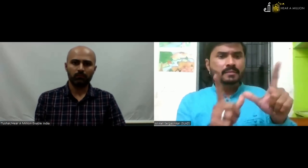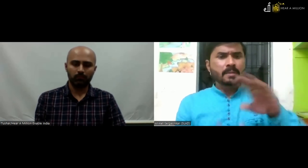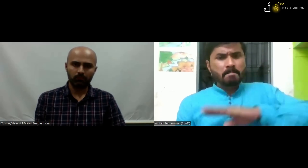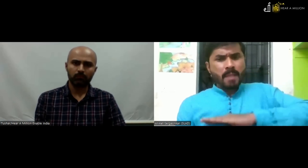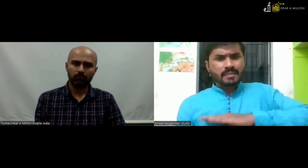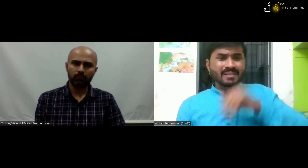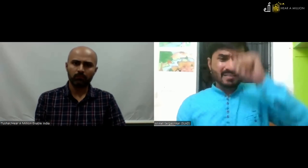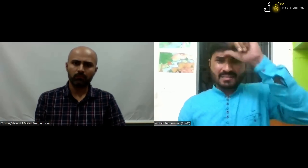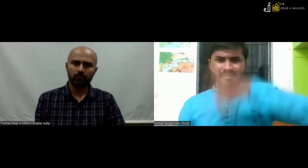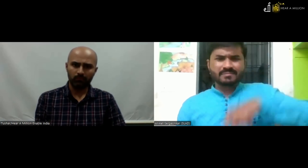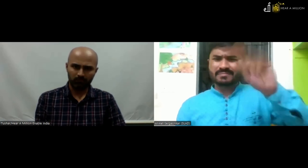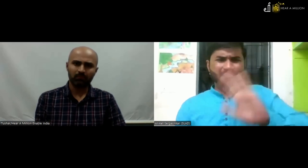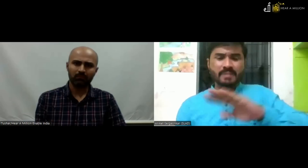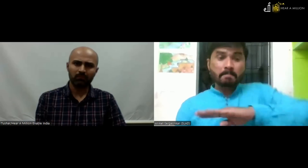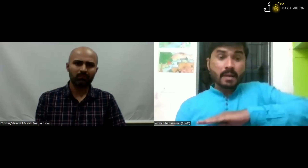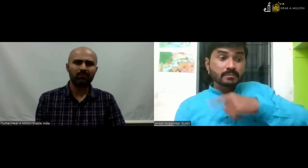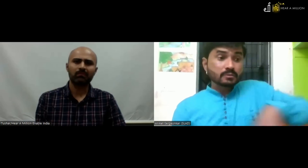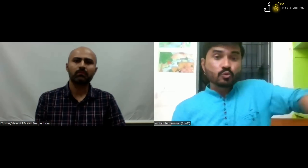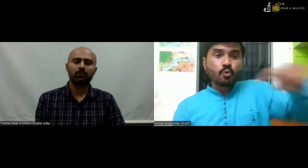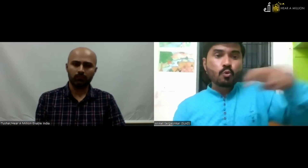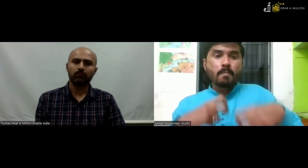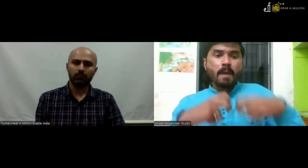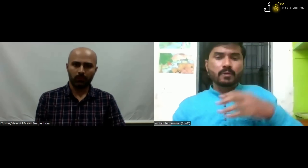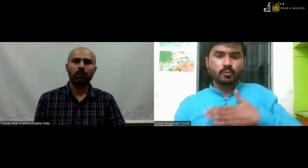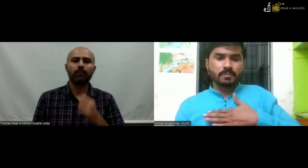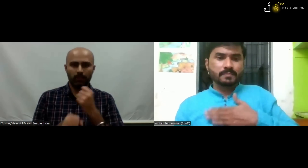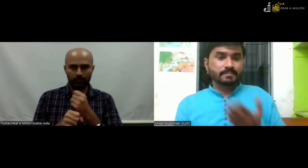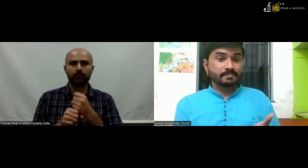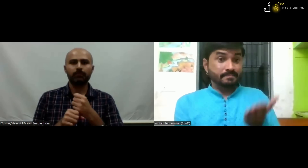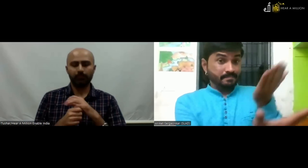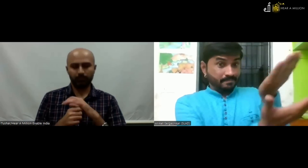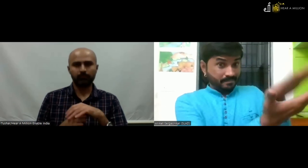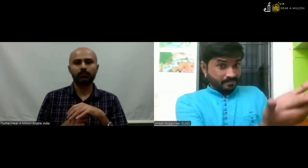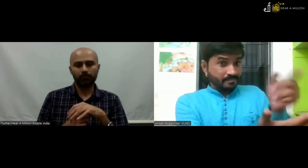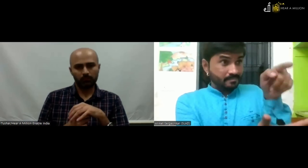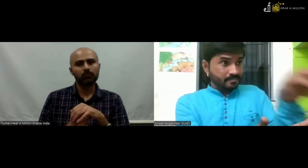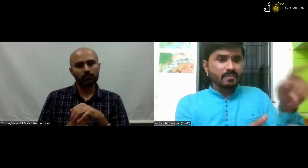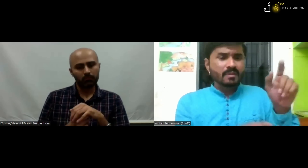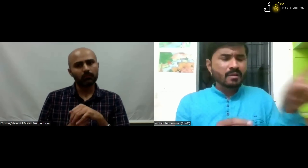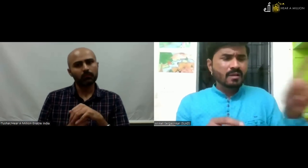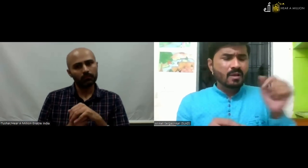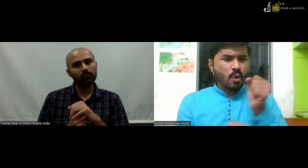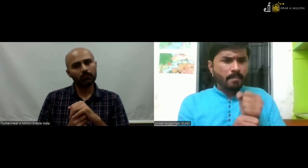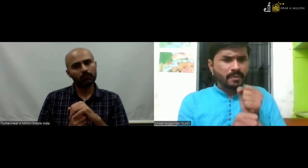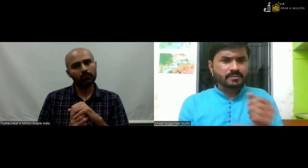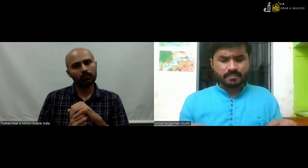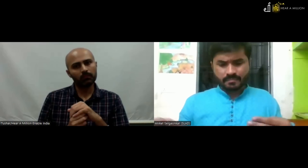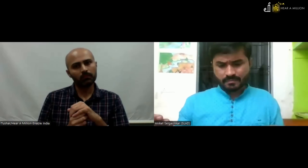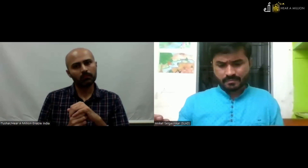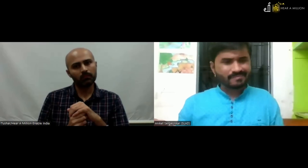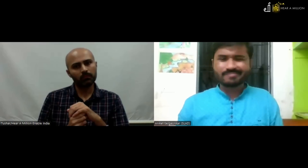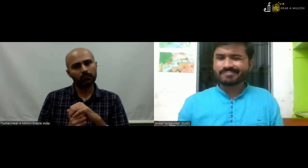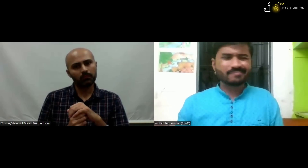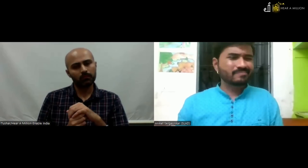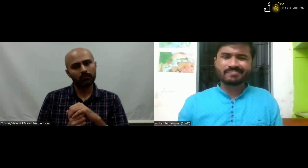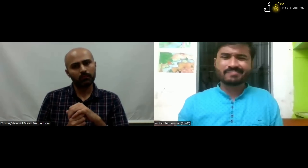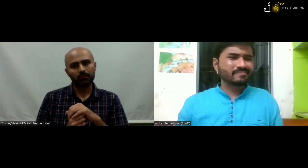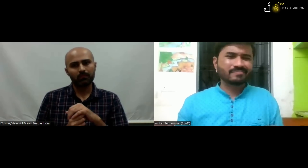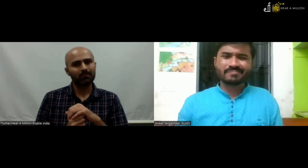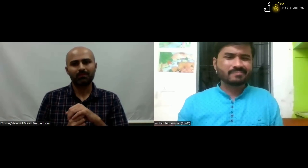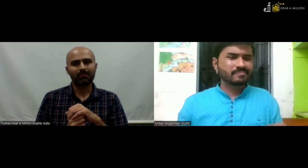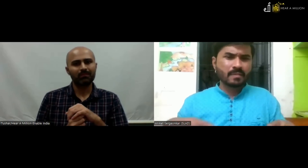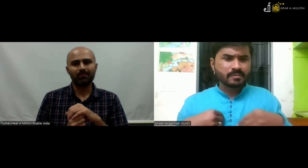government, we applied for the license in Maharashtra, in Mumbai, and the